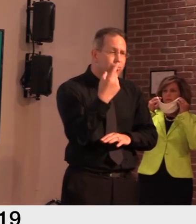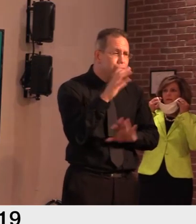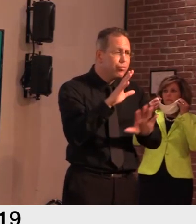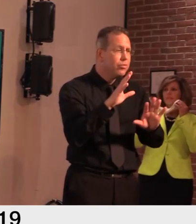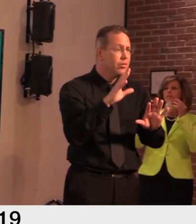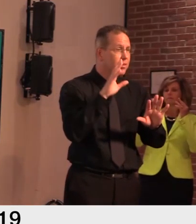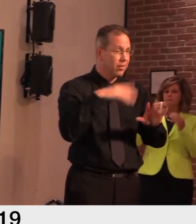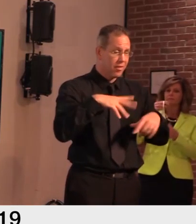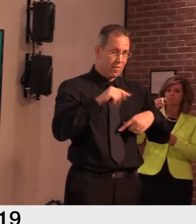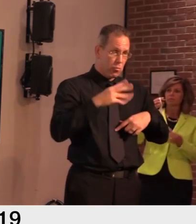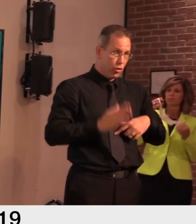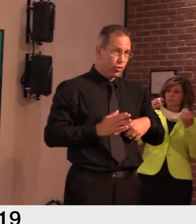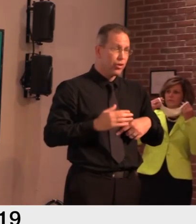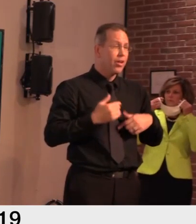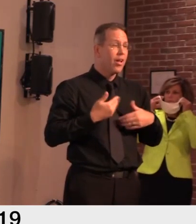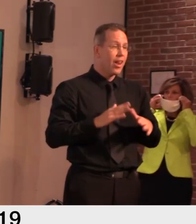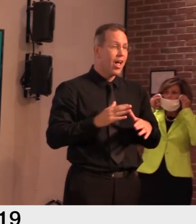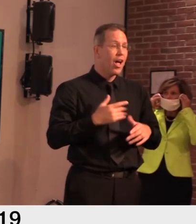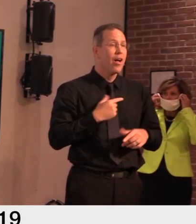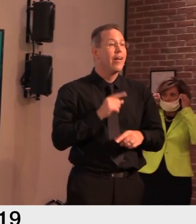to make that important clarification.